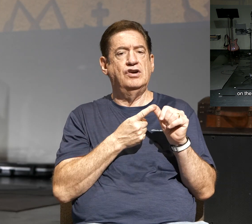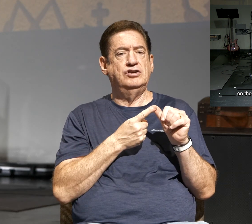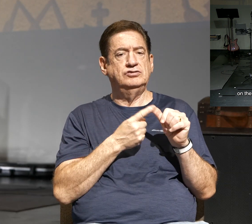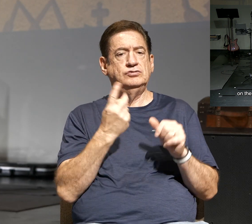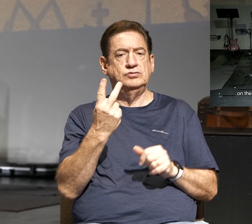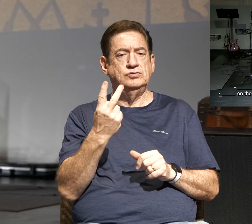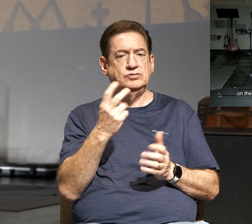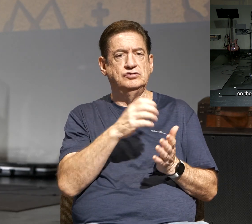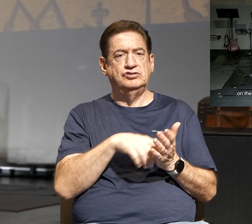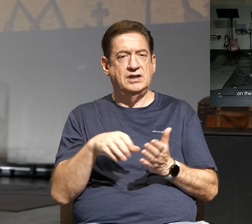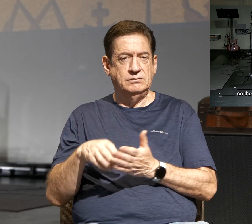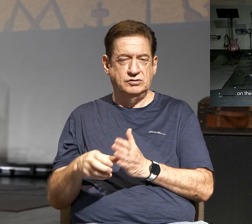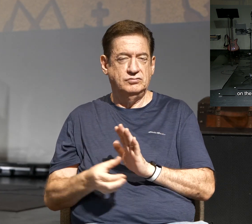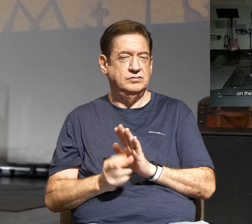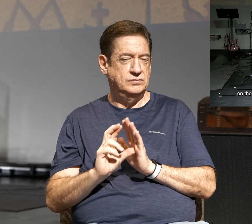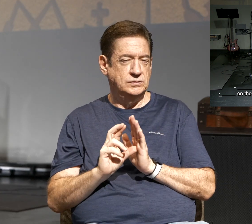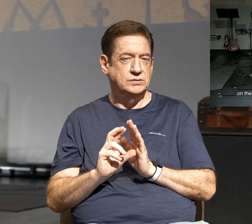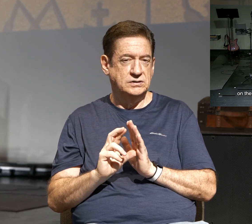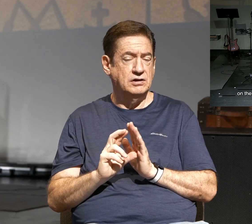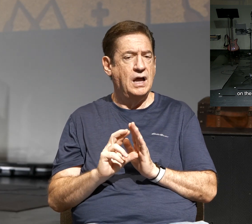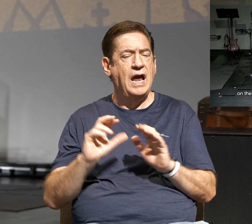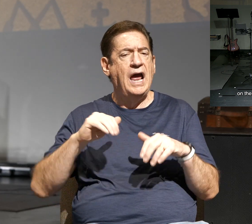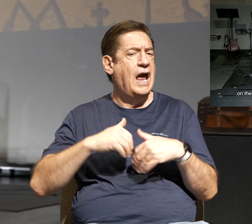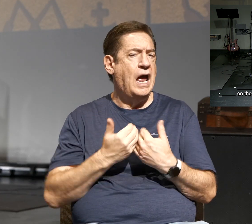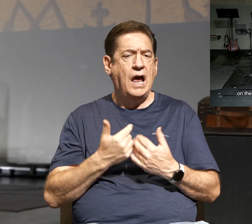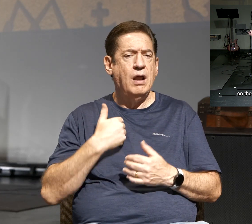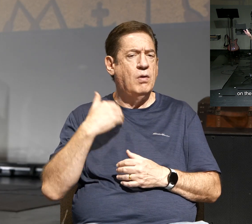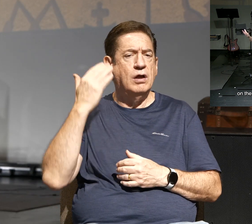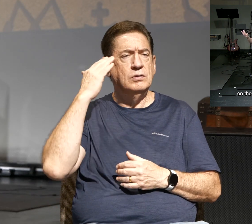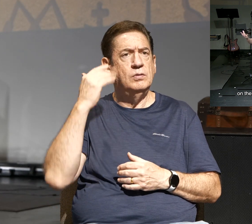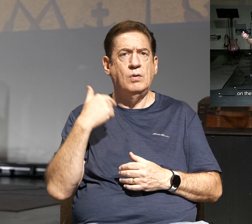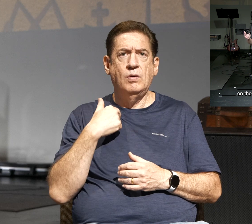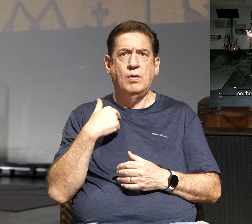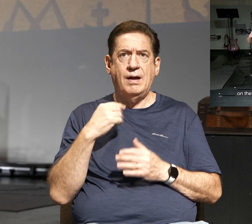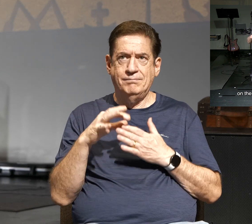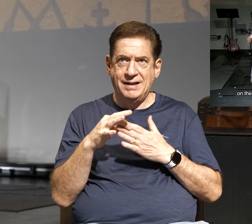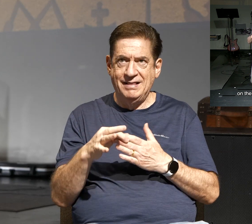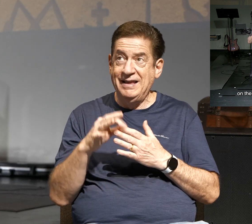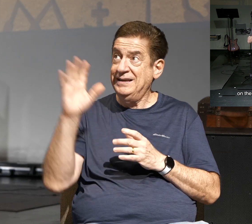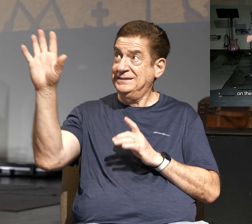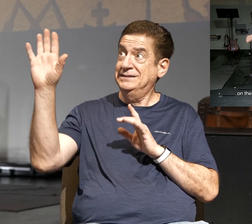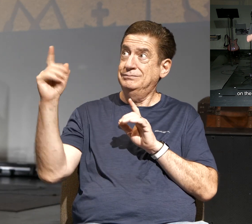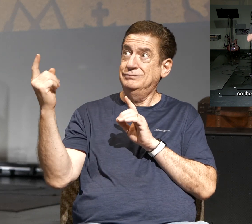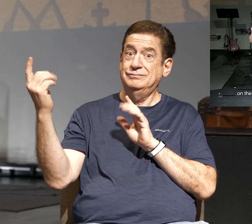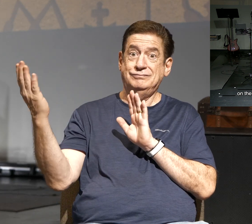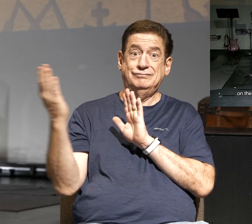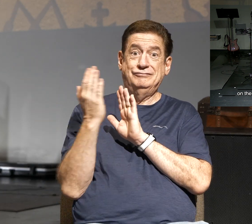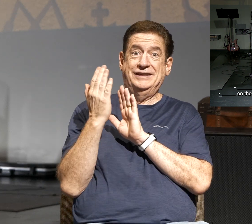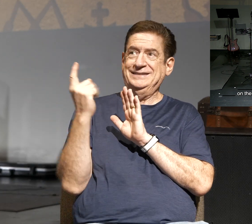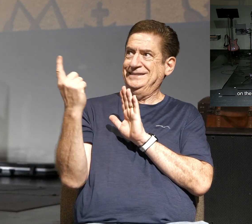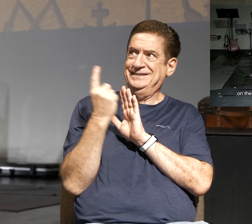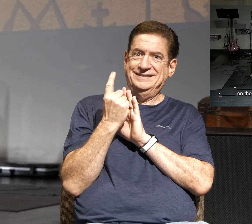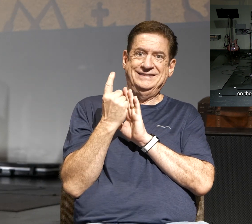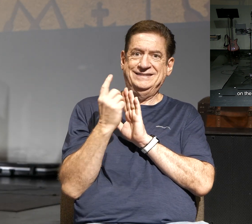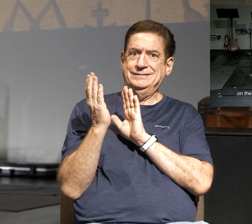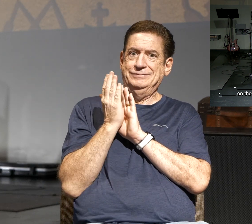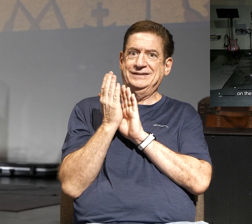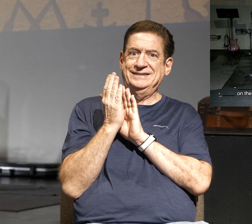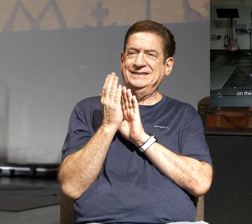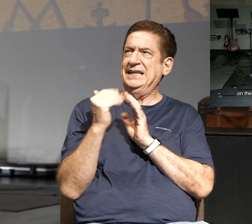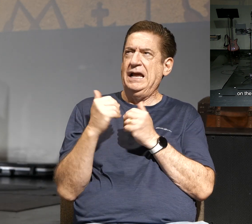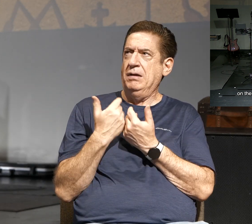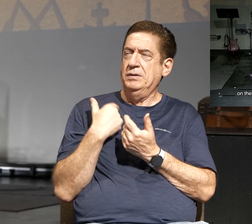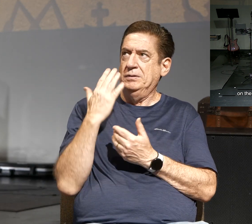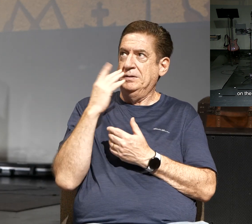review here. So how do I know that I'm being led by God's presence? First chapter, we talked about the secrets of success. There were three.